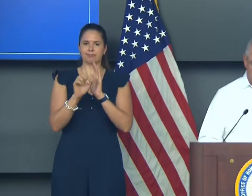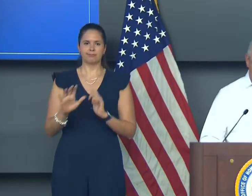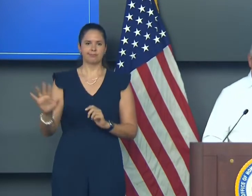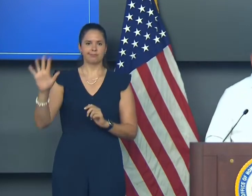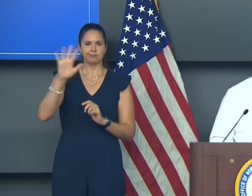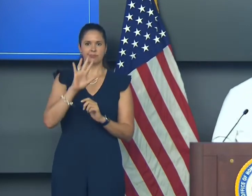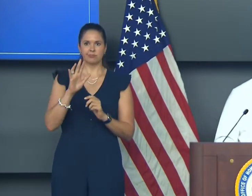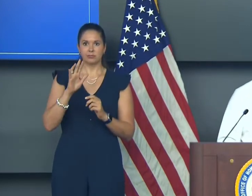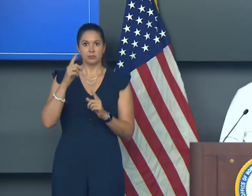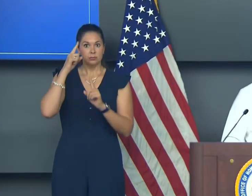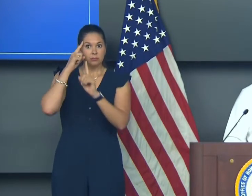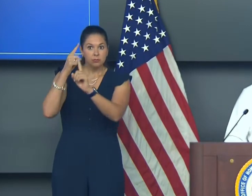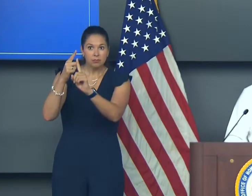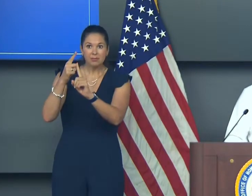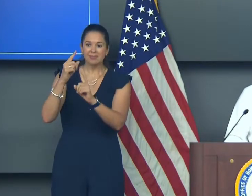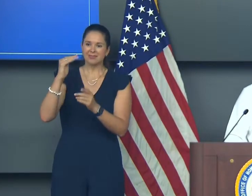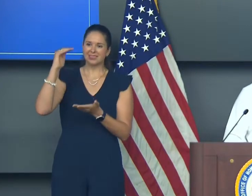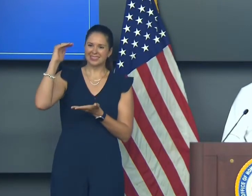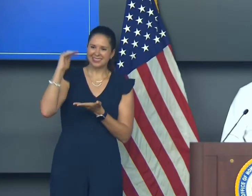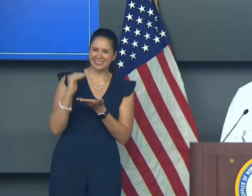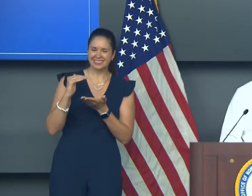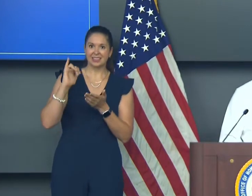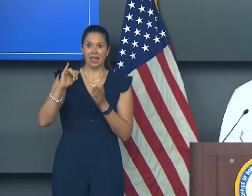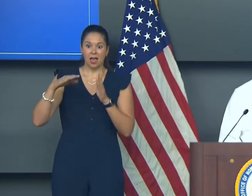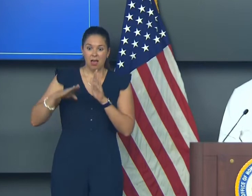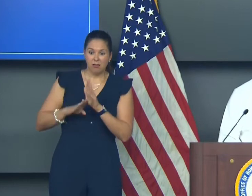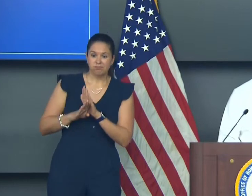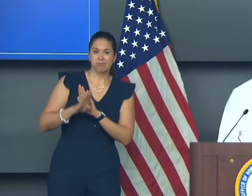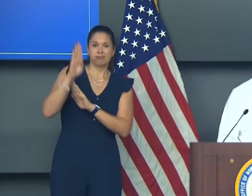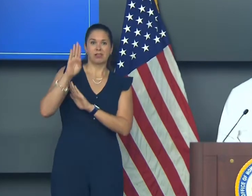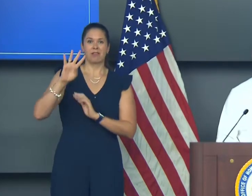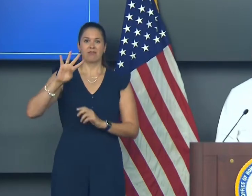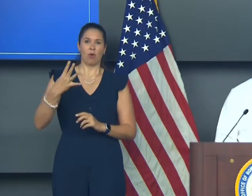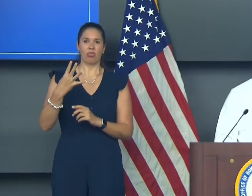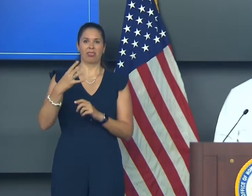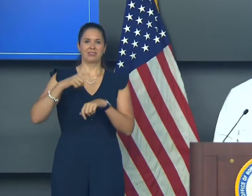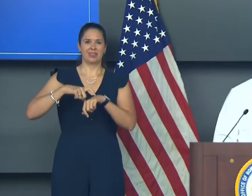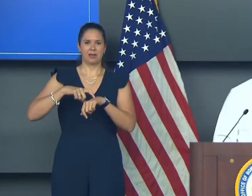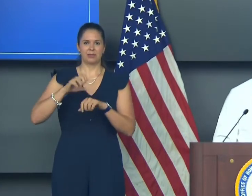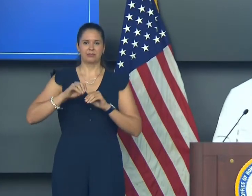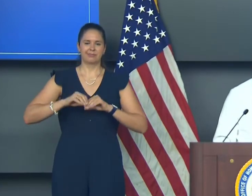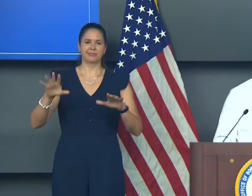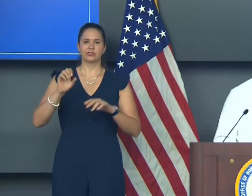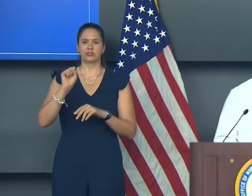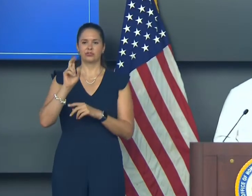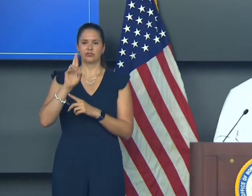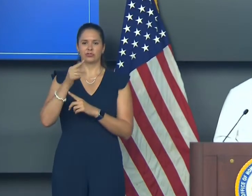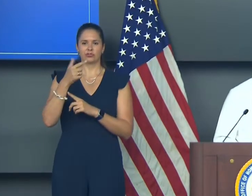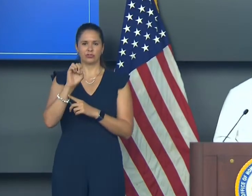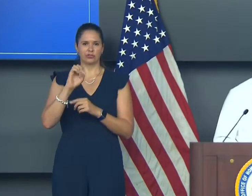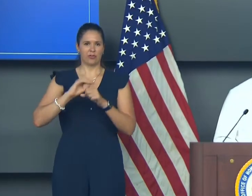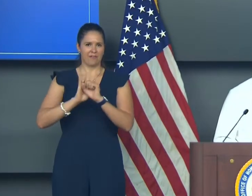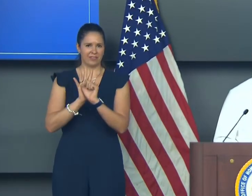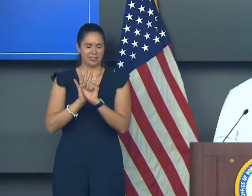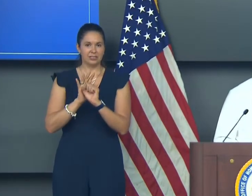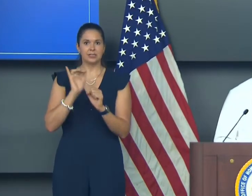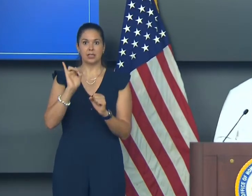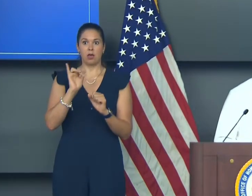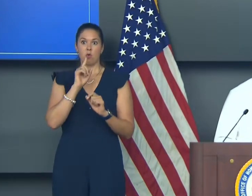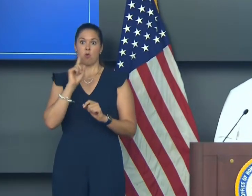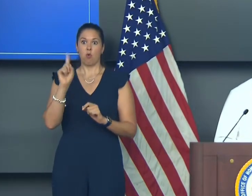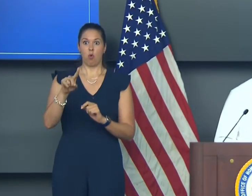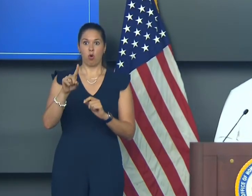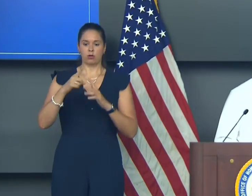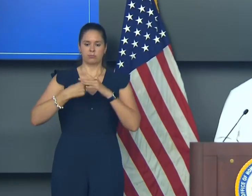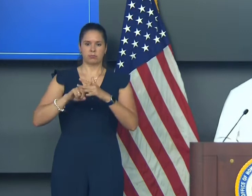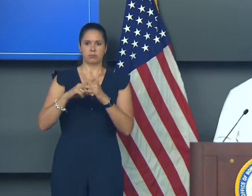at curbing the spread of this devastating fourth surge of COVID. That order did go into effect on Wednesday. It goes